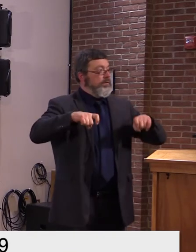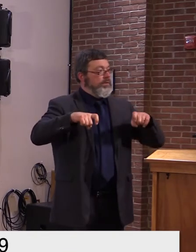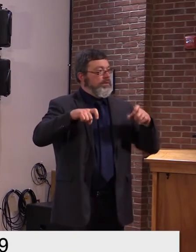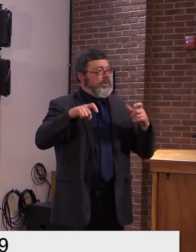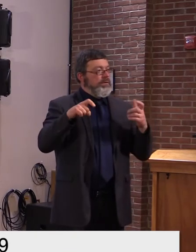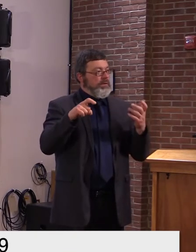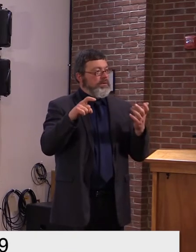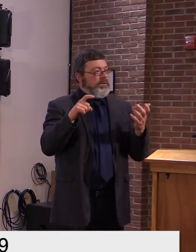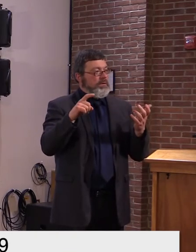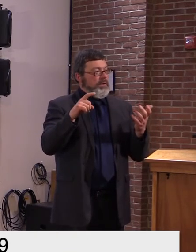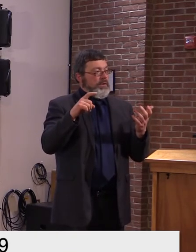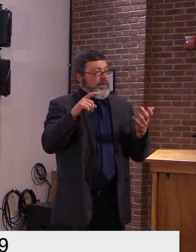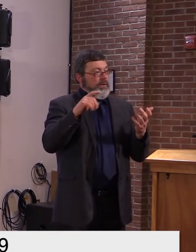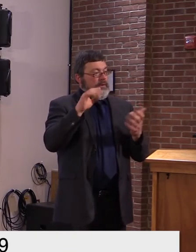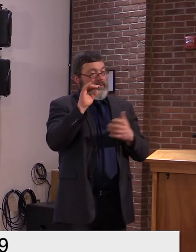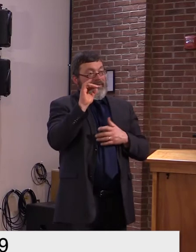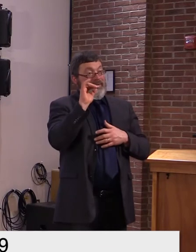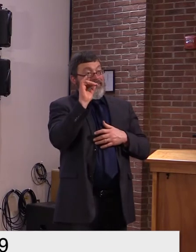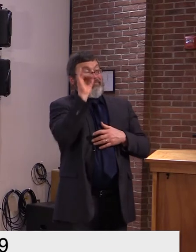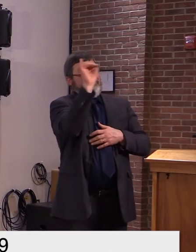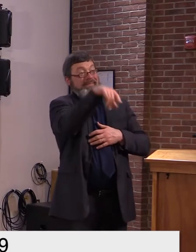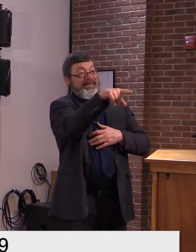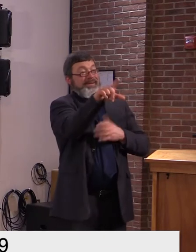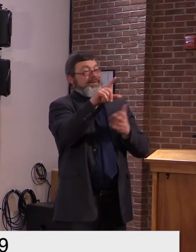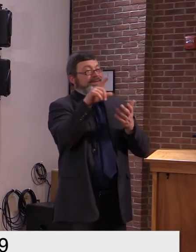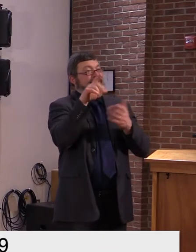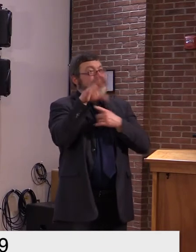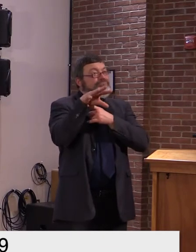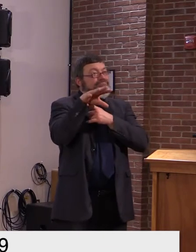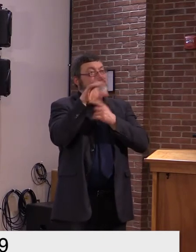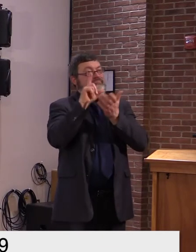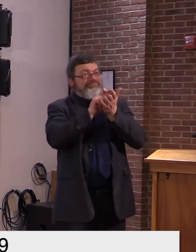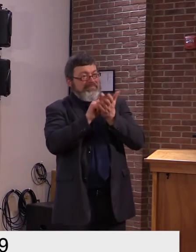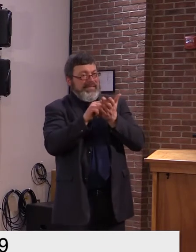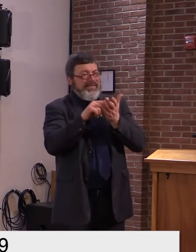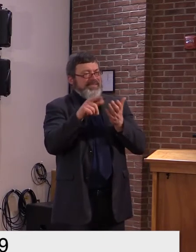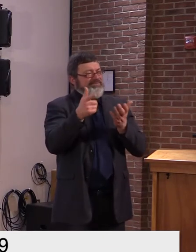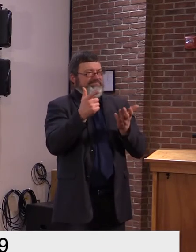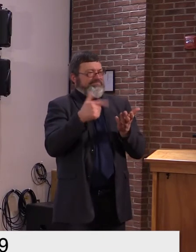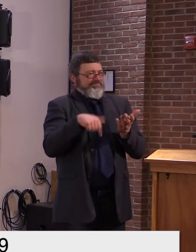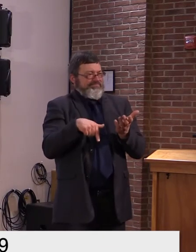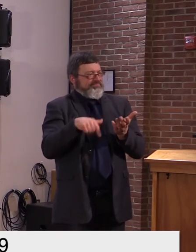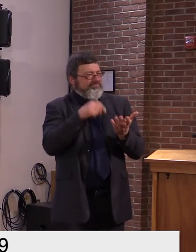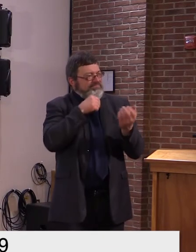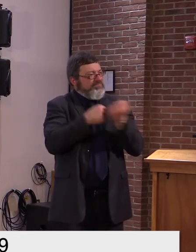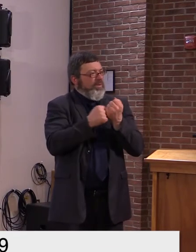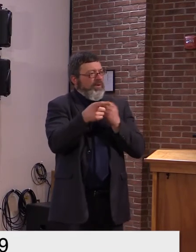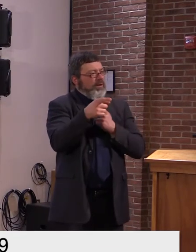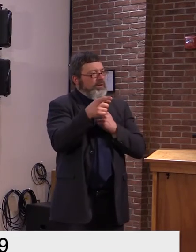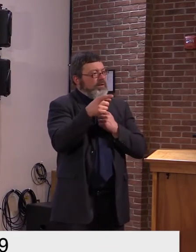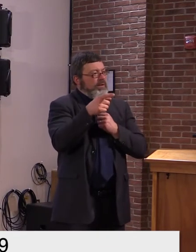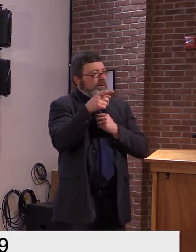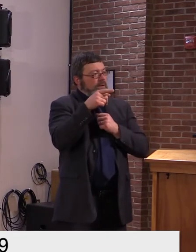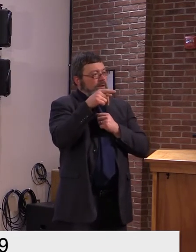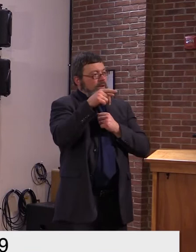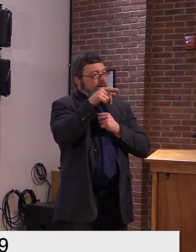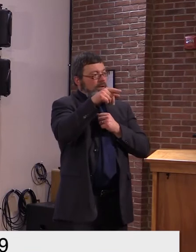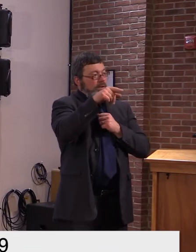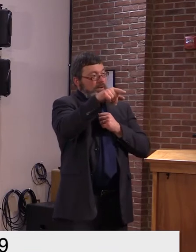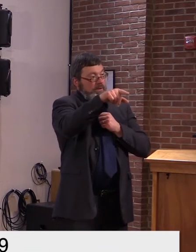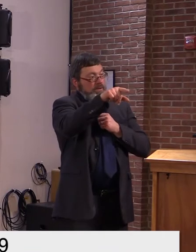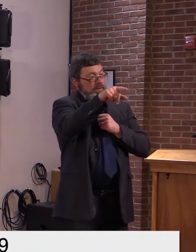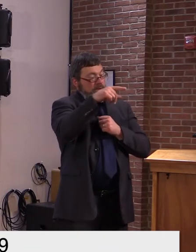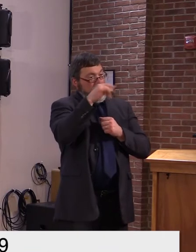those restaurants, those local organizations that would buy advertising in your